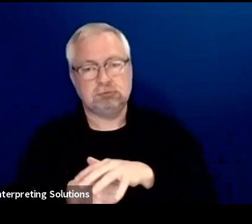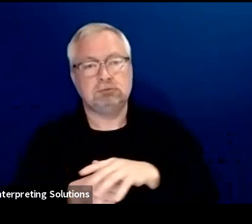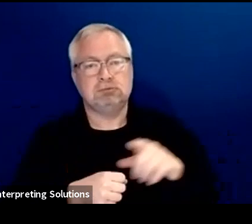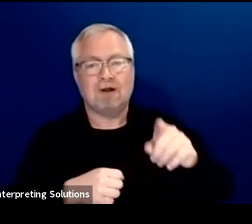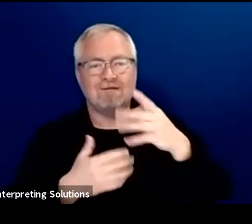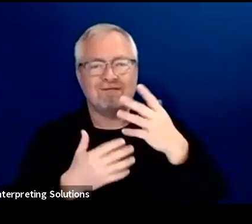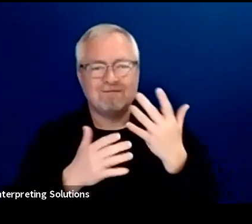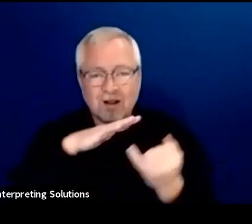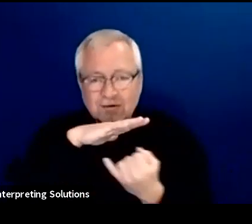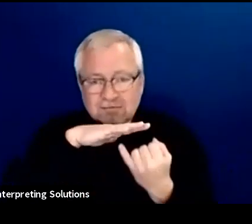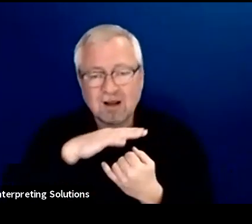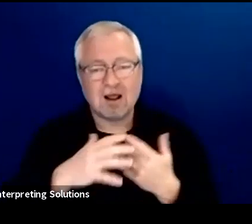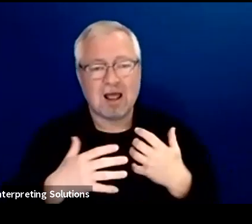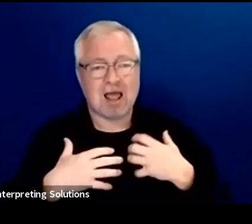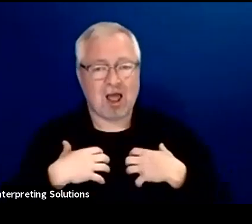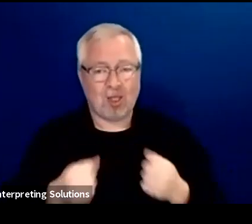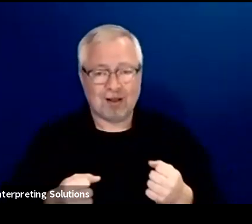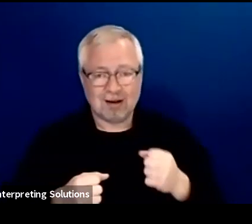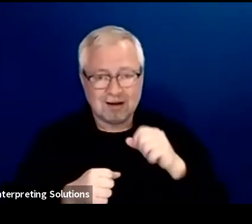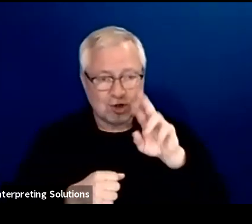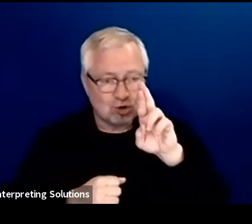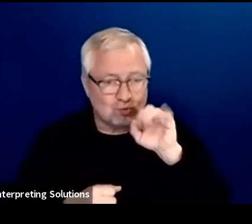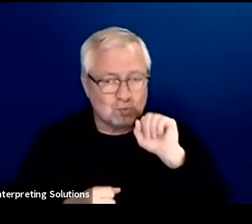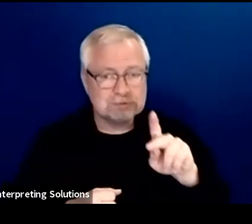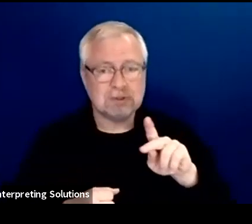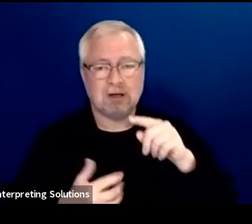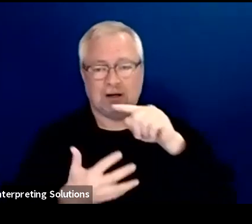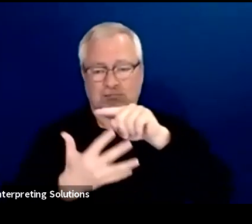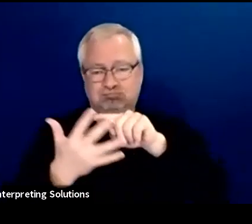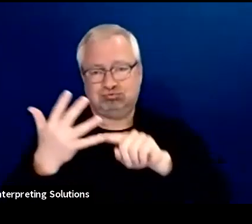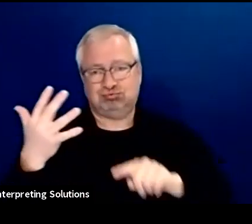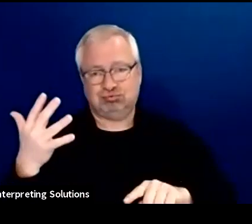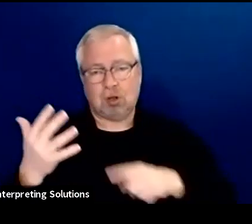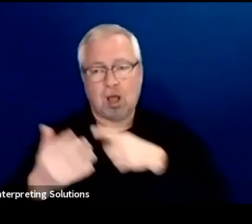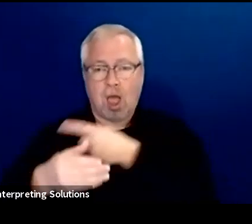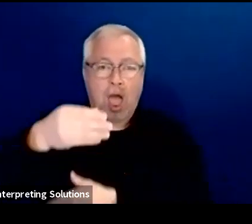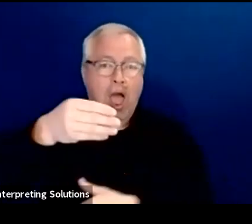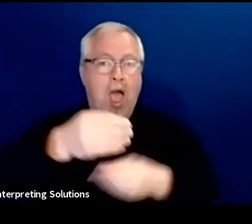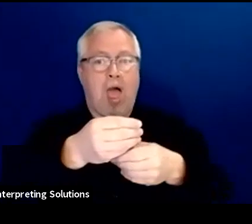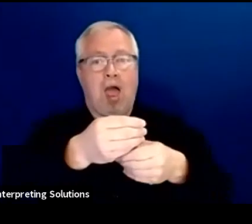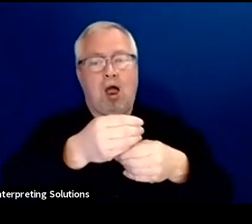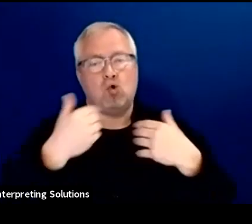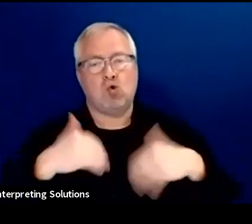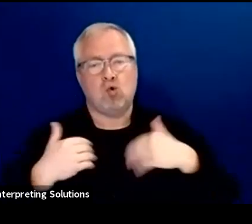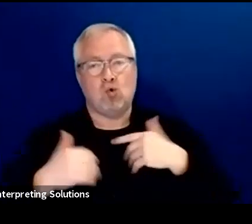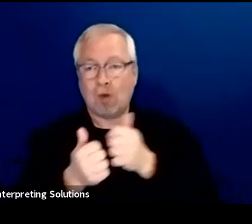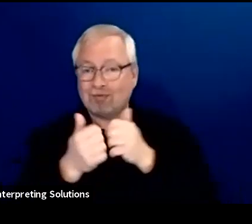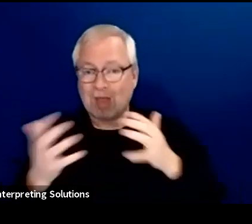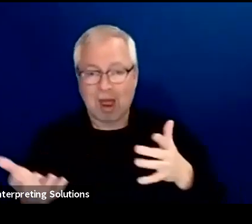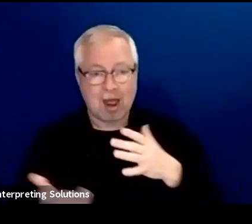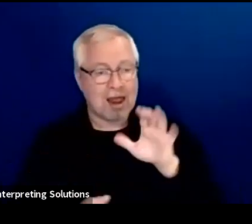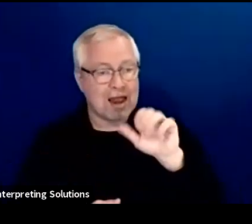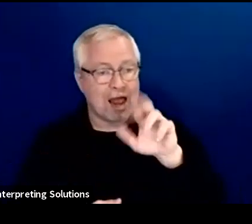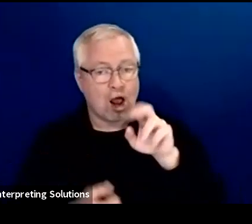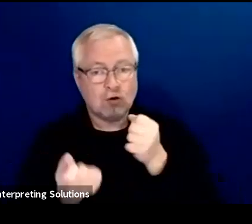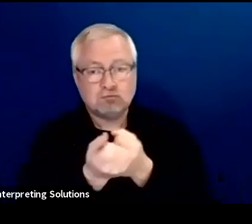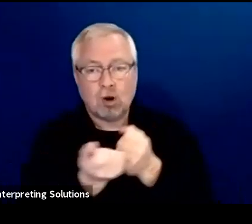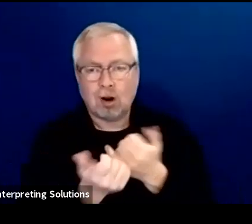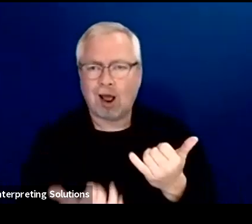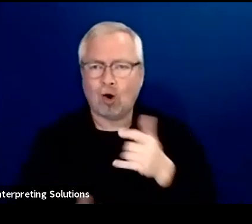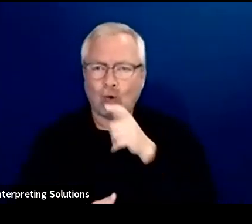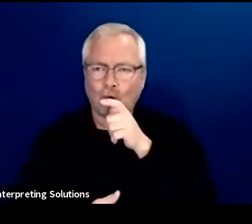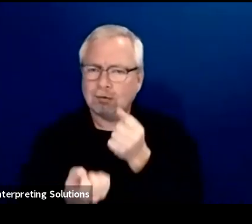than just about any of the rest of us. And without the care and the support of the staff who are working with them, we're going to have an